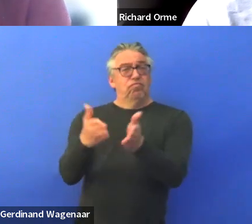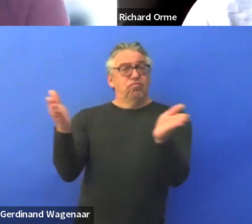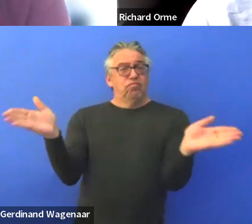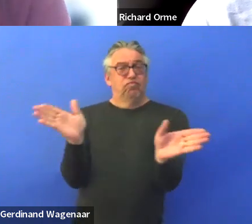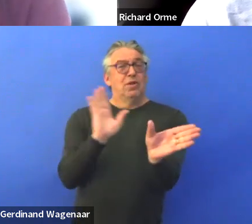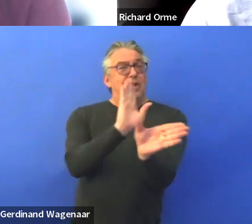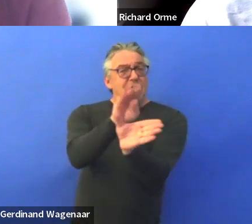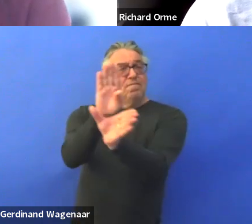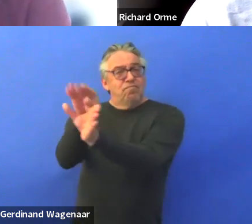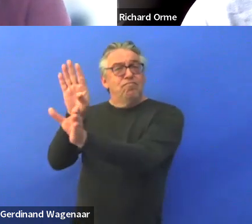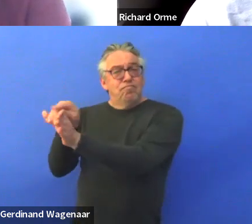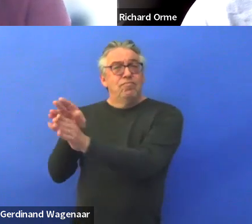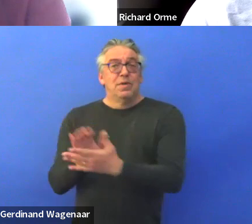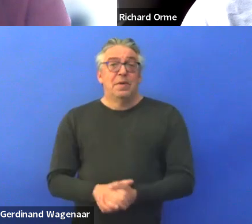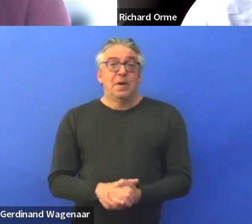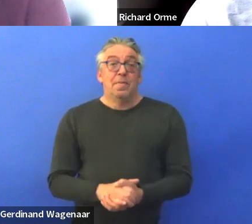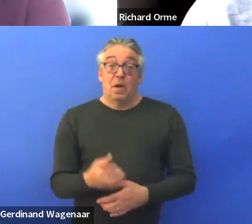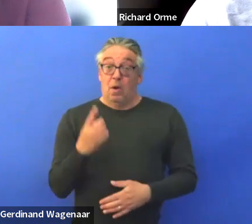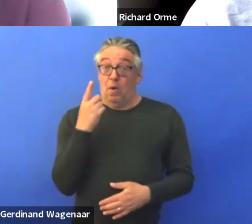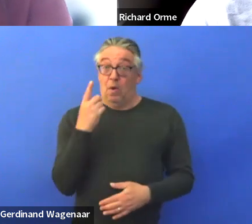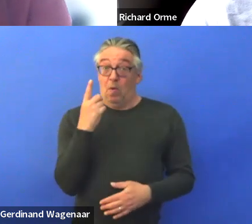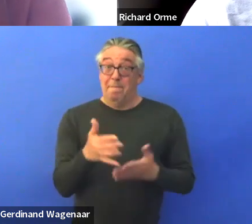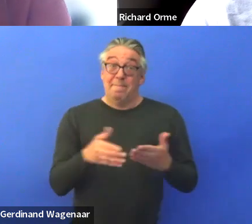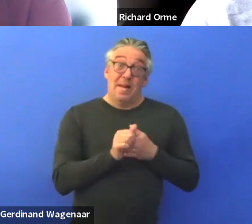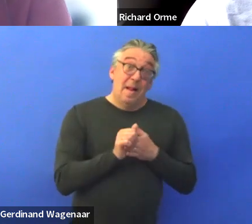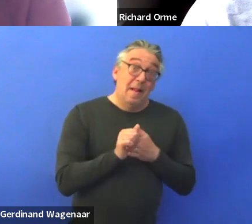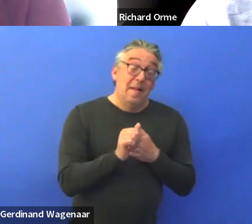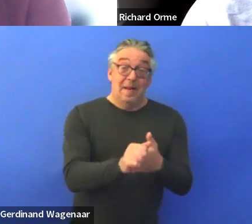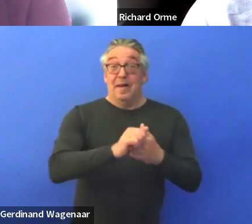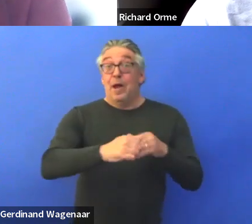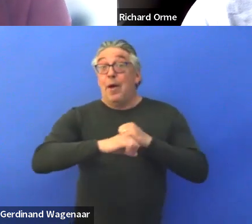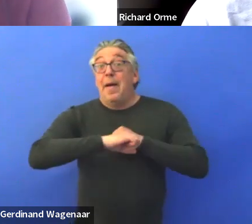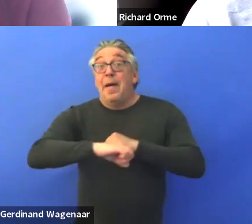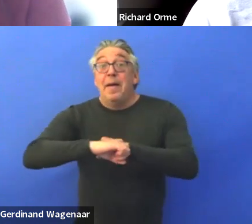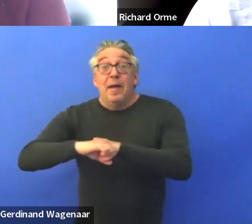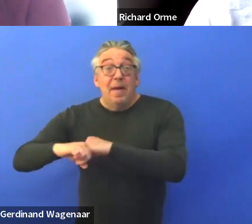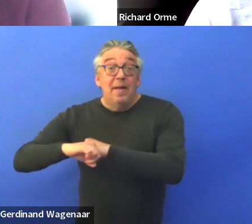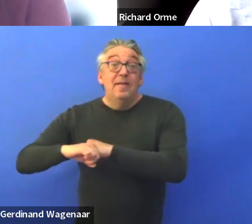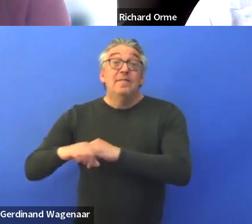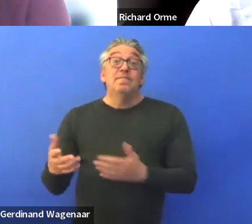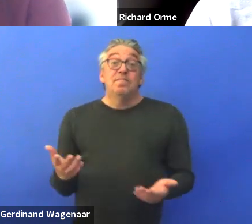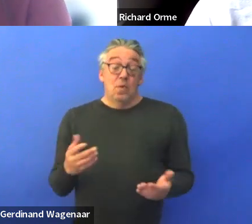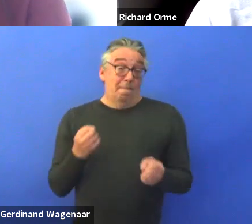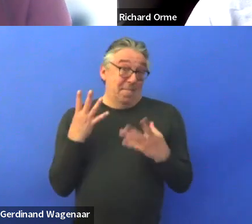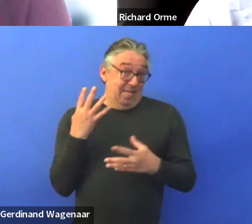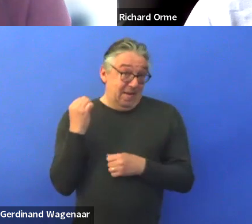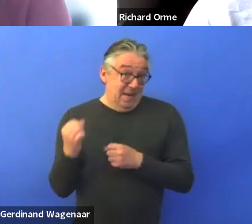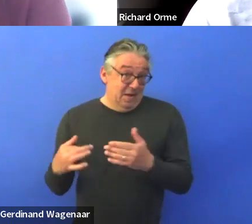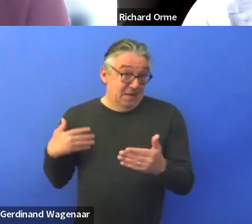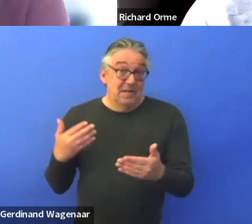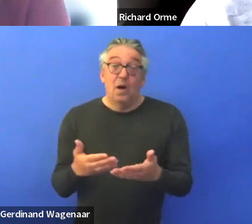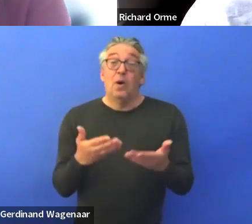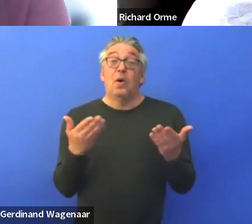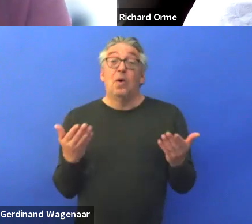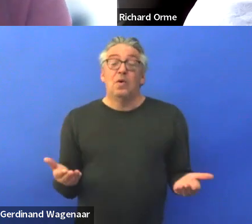campaigns that our members and EDF we've been advocating for many years, being to ensure